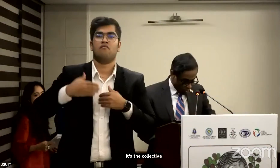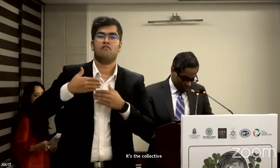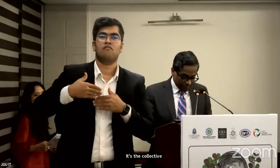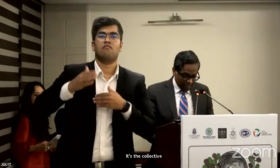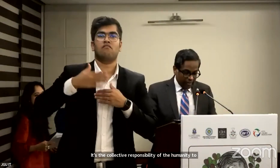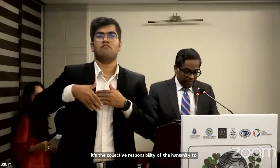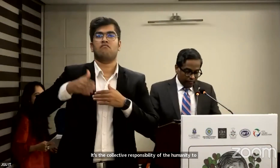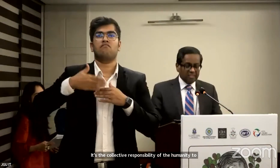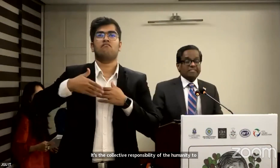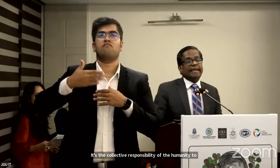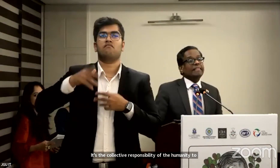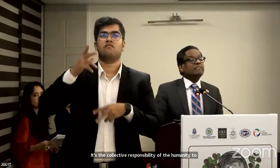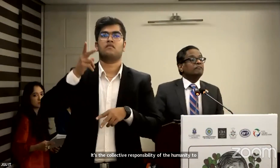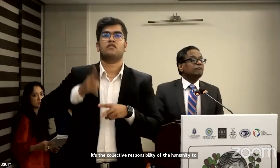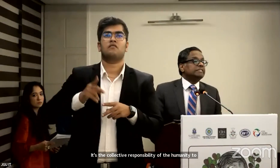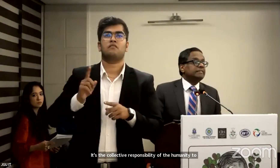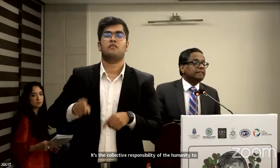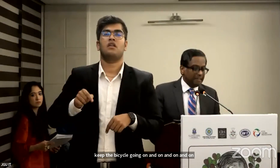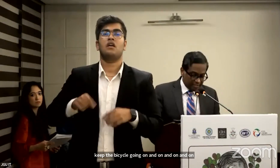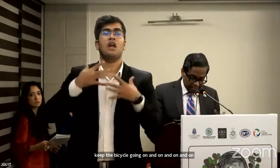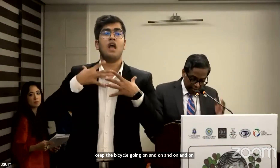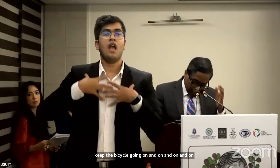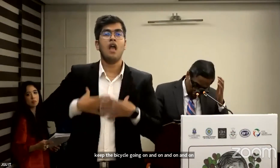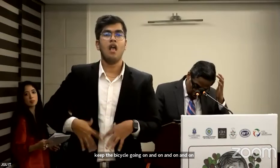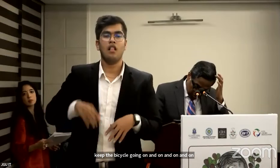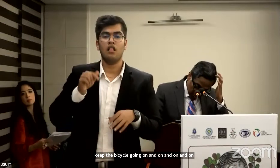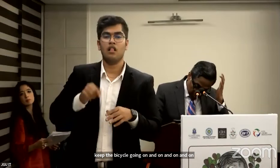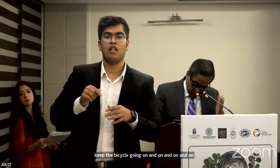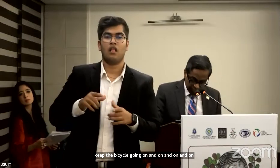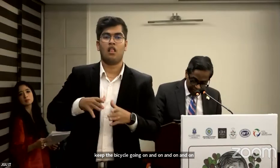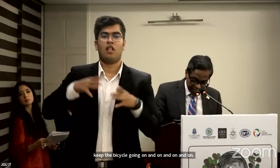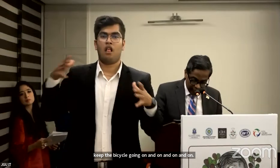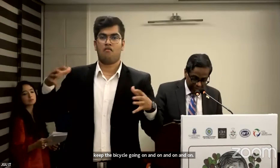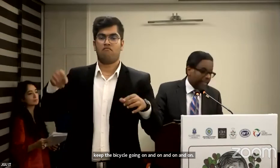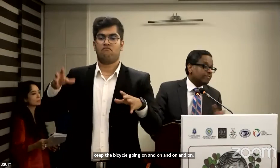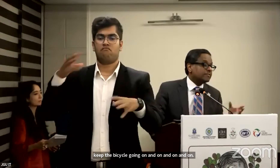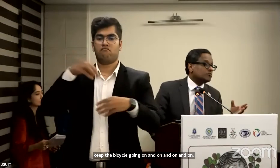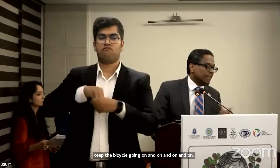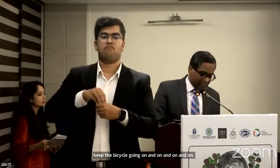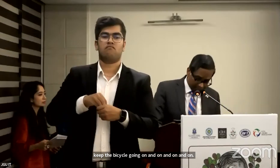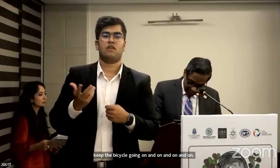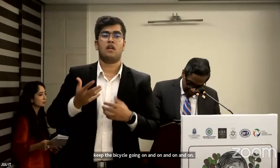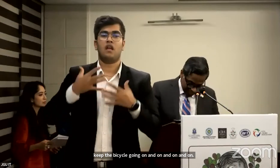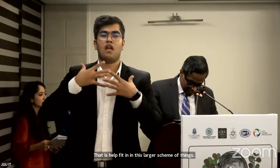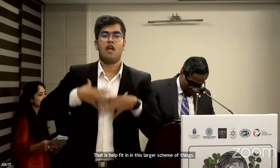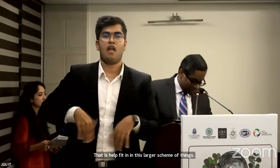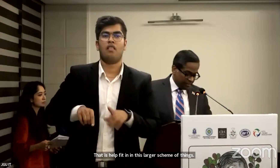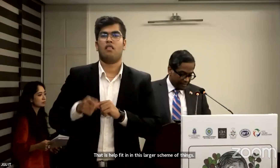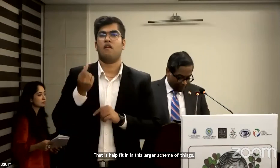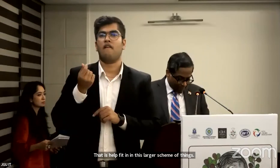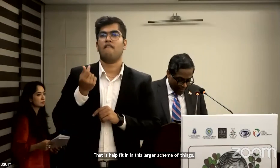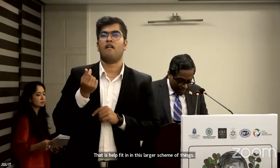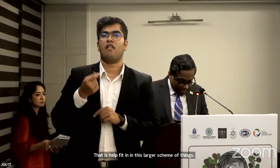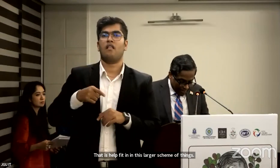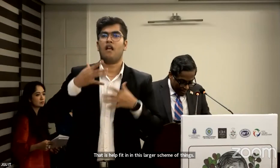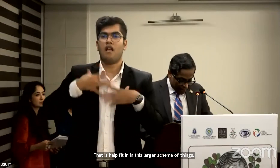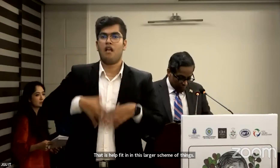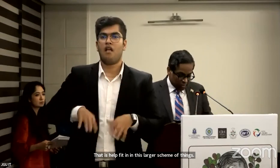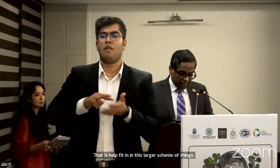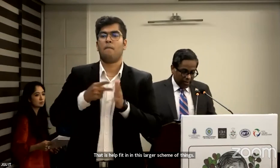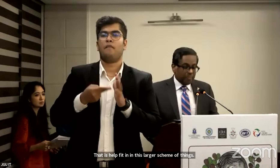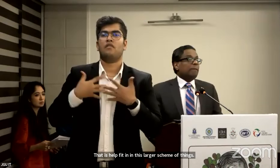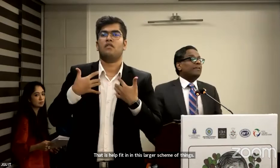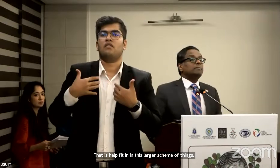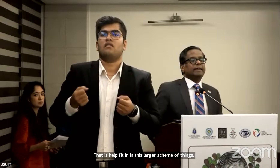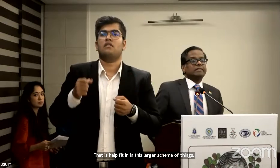on and on. Where does health fit in this larger scheme of things? Well, health is wealth, health is well-being.